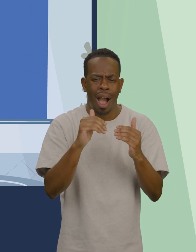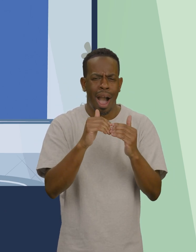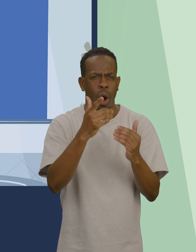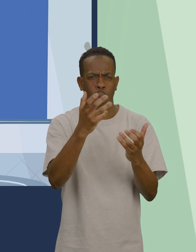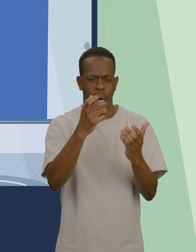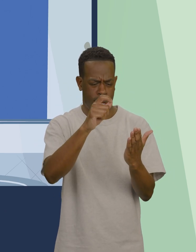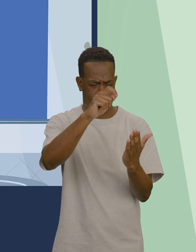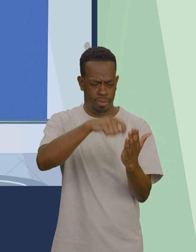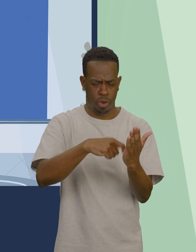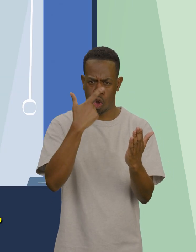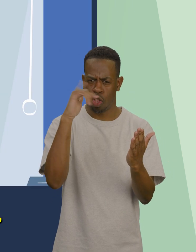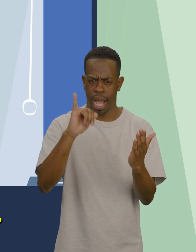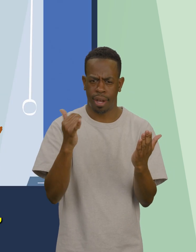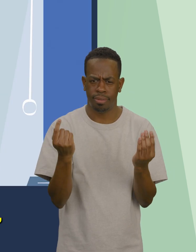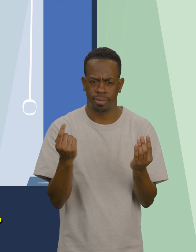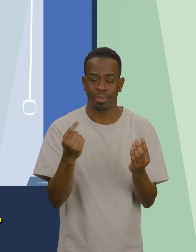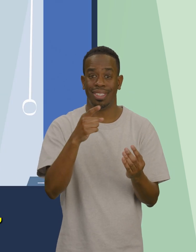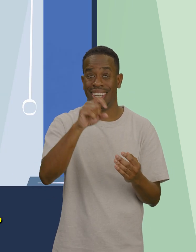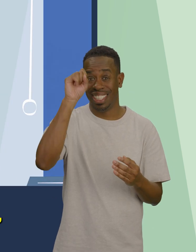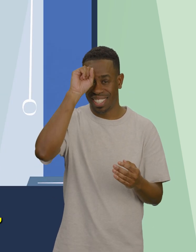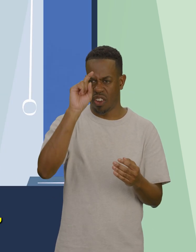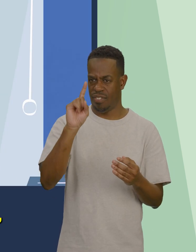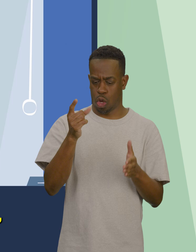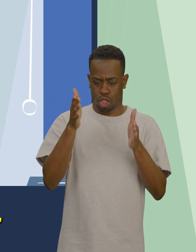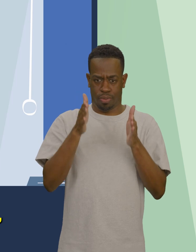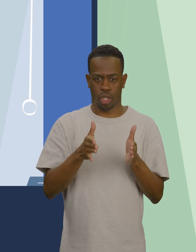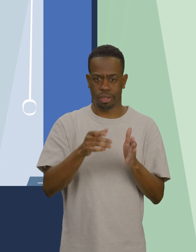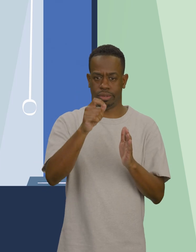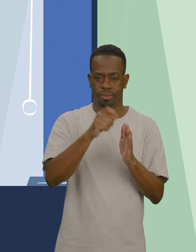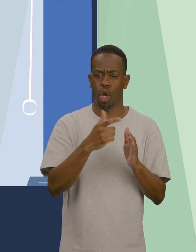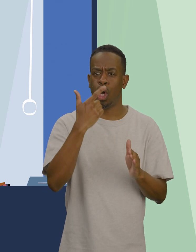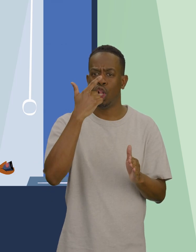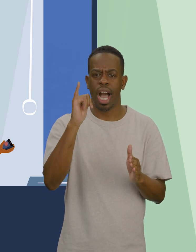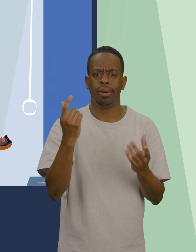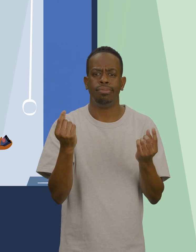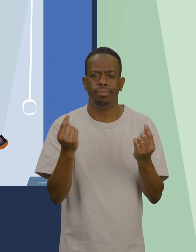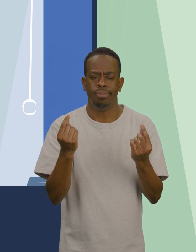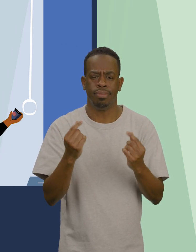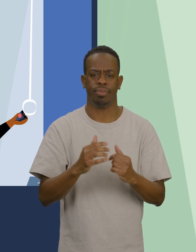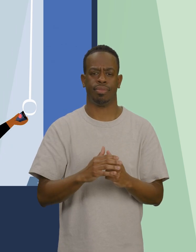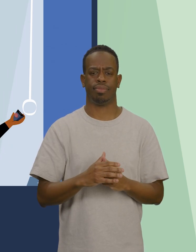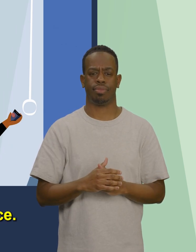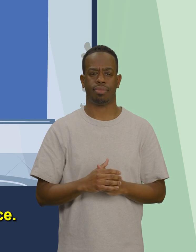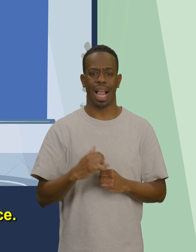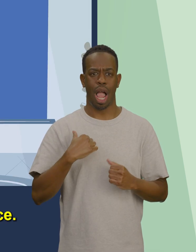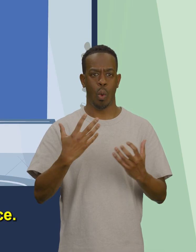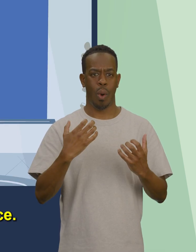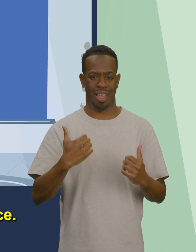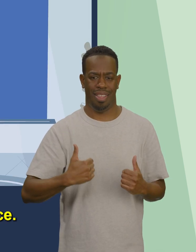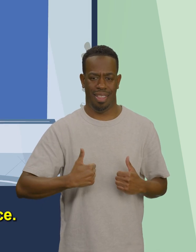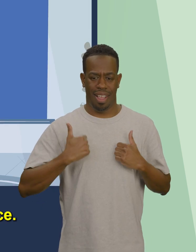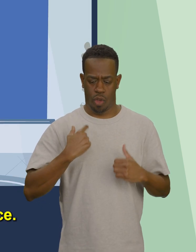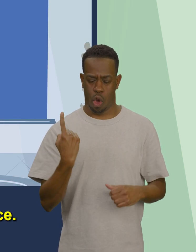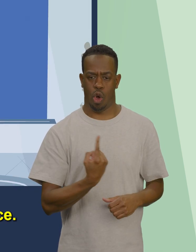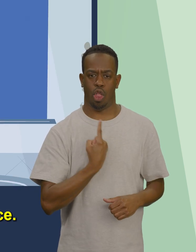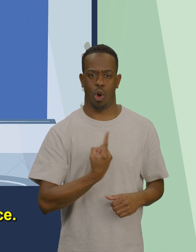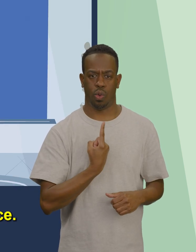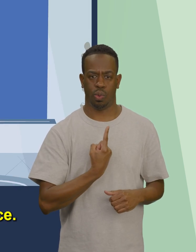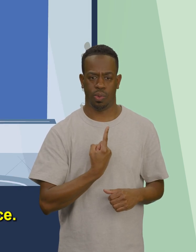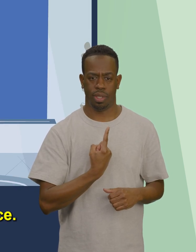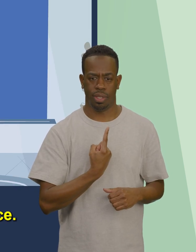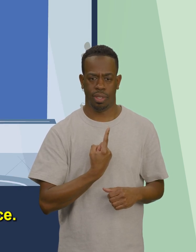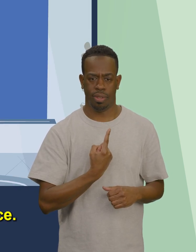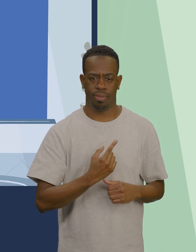you want your plan to be written? Steven wants first person, so fill it out like this. I want to live in